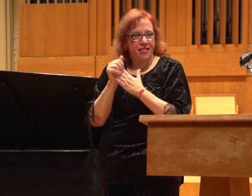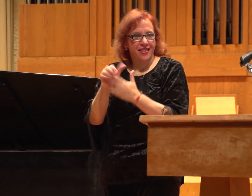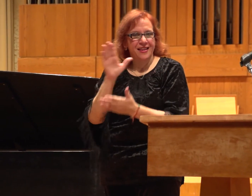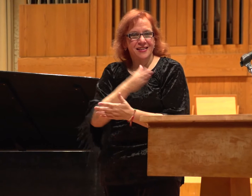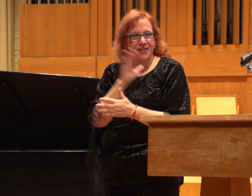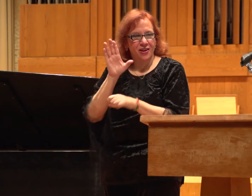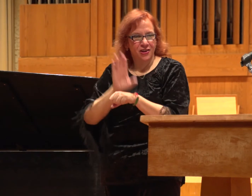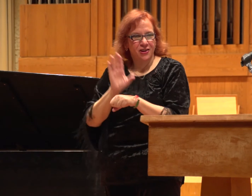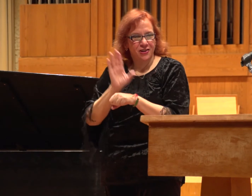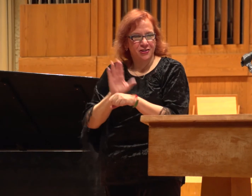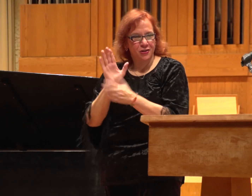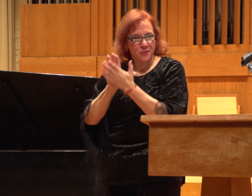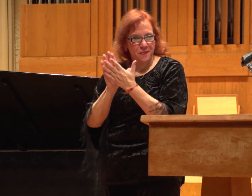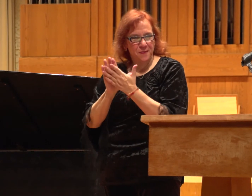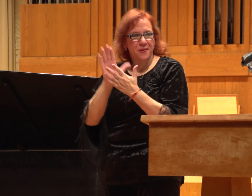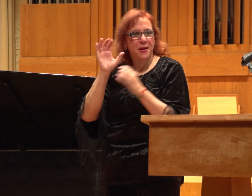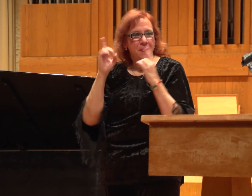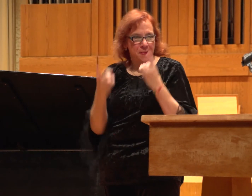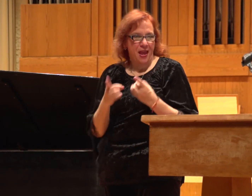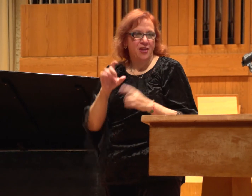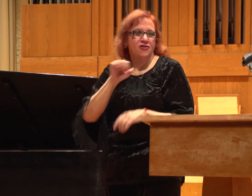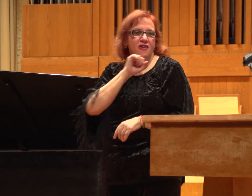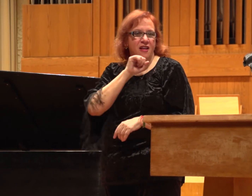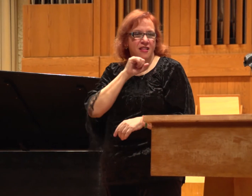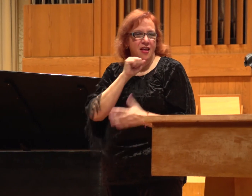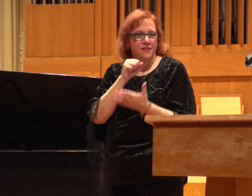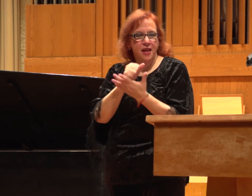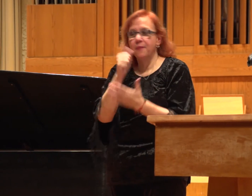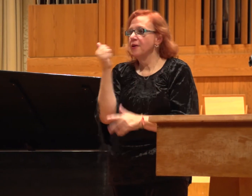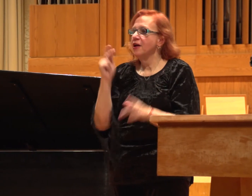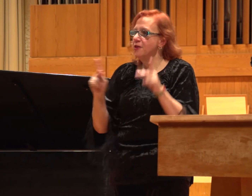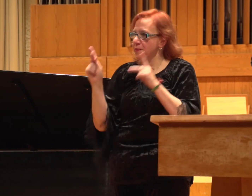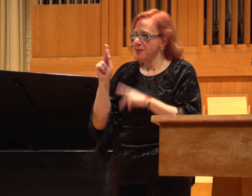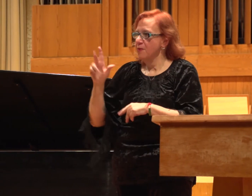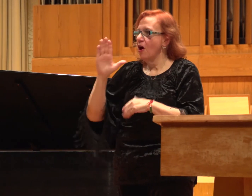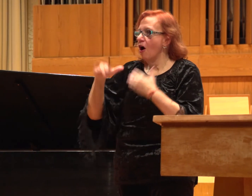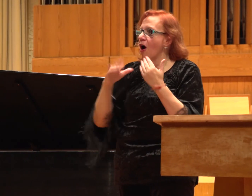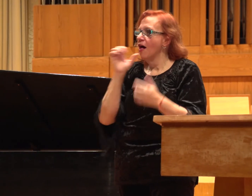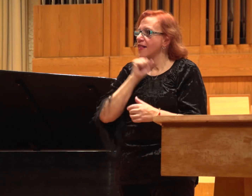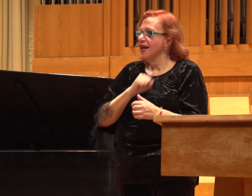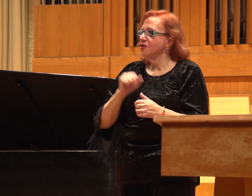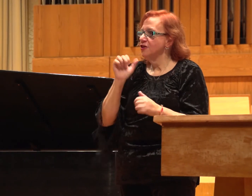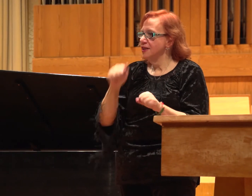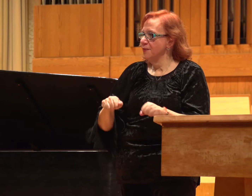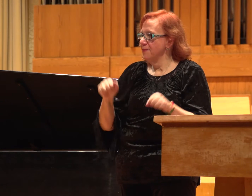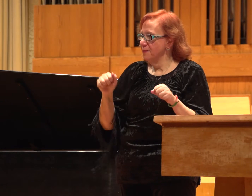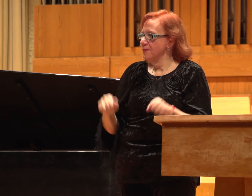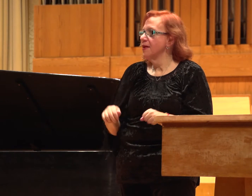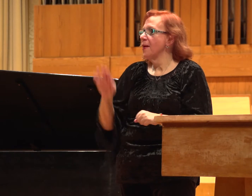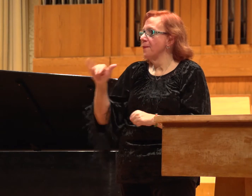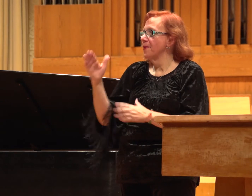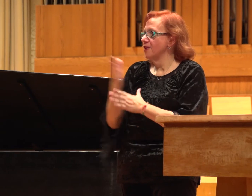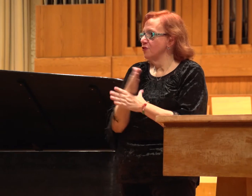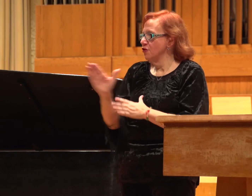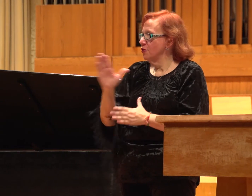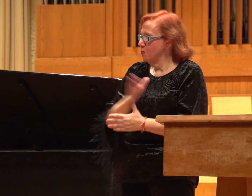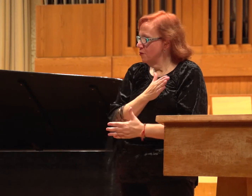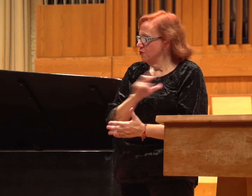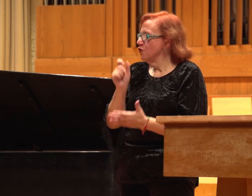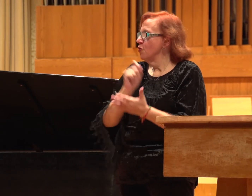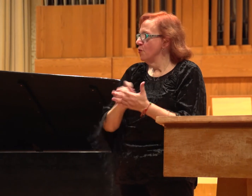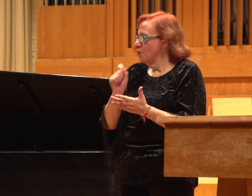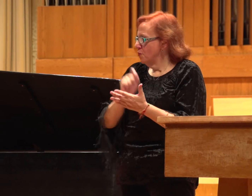in her church praise band. She loves helping other people of all ages and abilities by sharing the music she